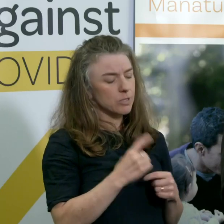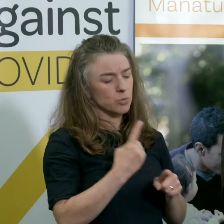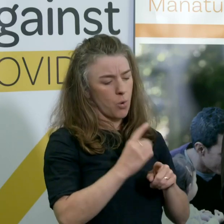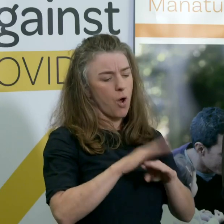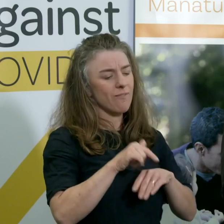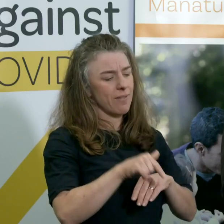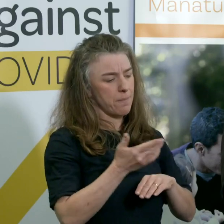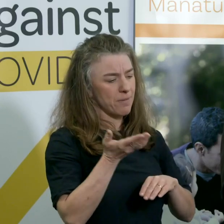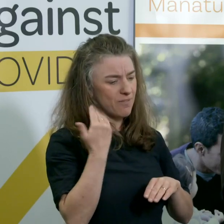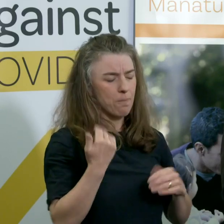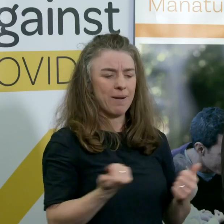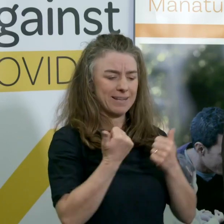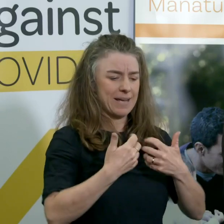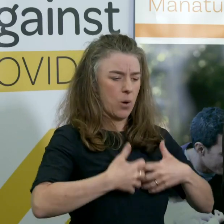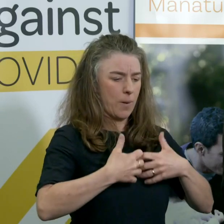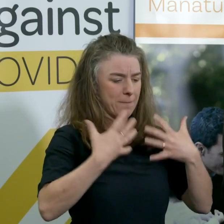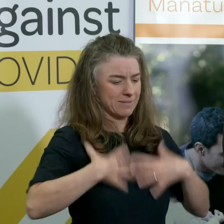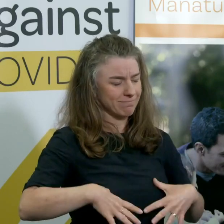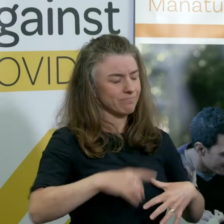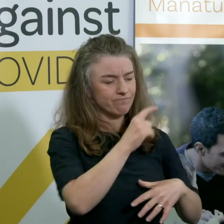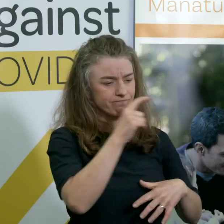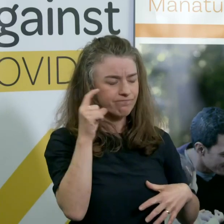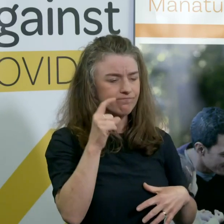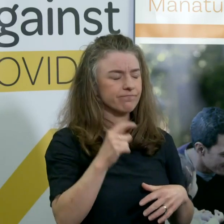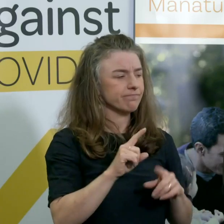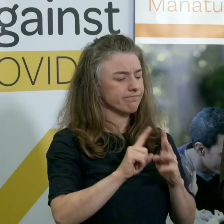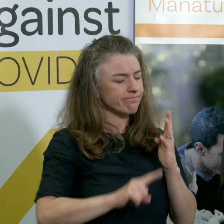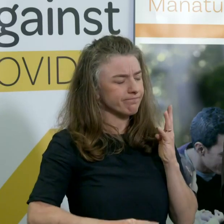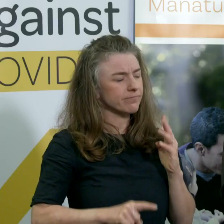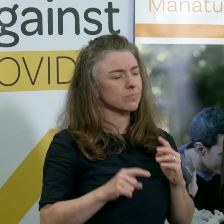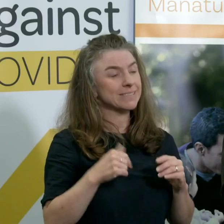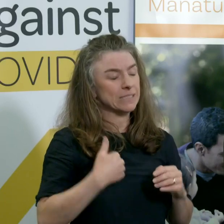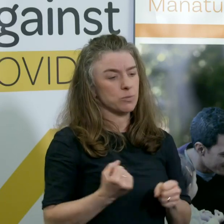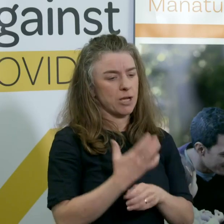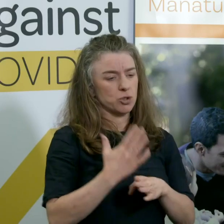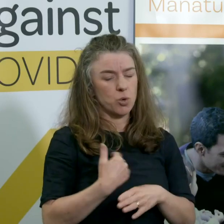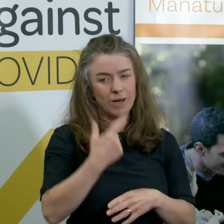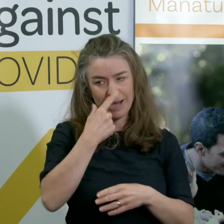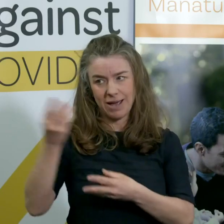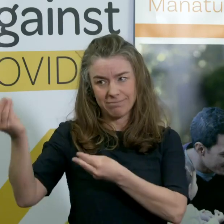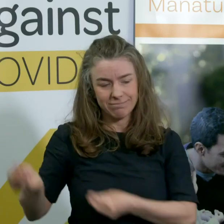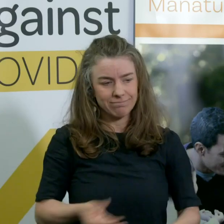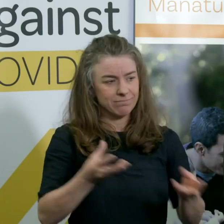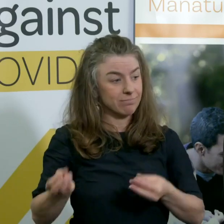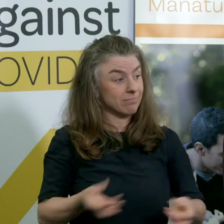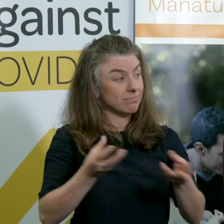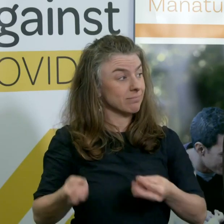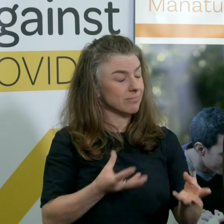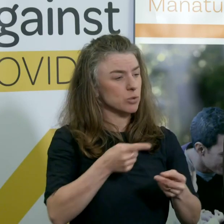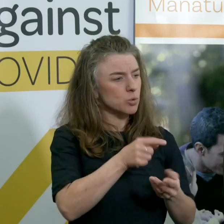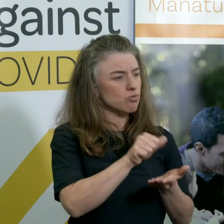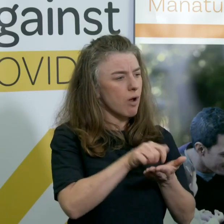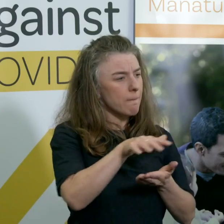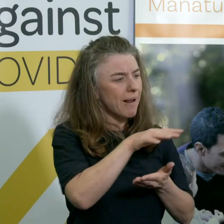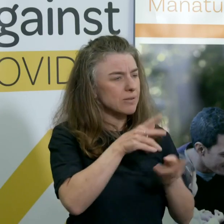emergency supplies. The key thing is to make sure that we keep the supply chains going and we get that out to the district health boards and primary care practitioners